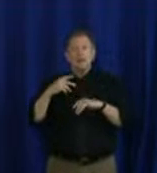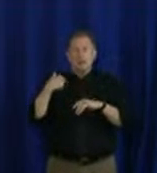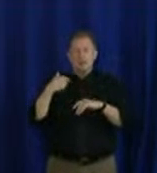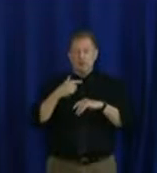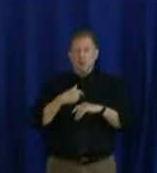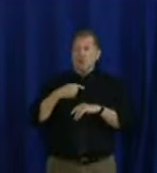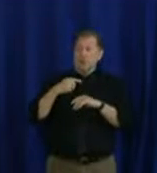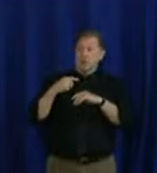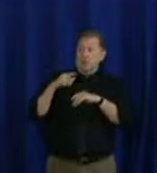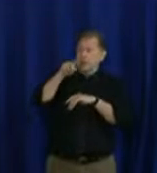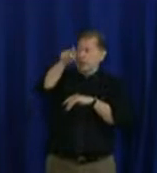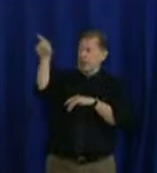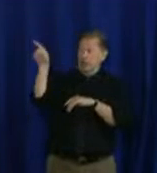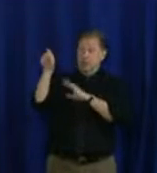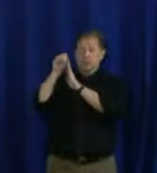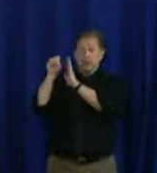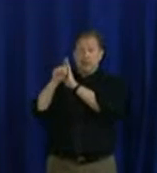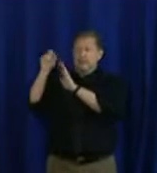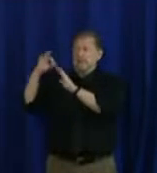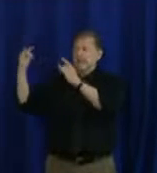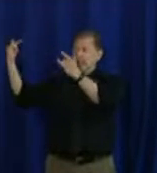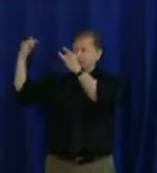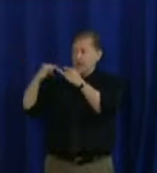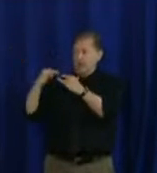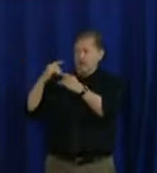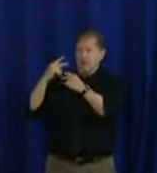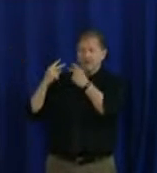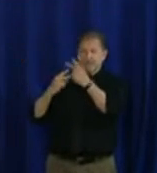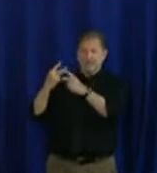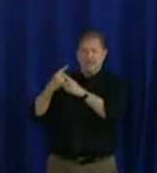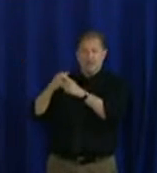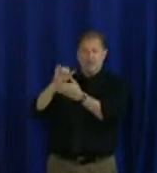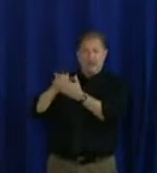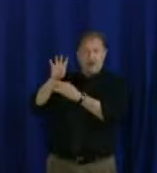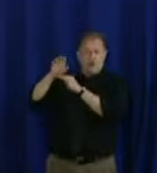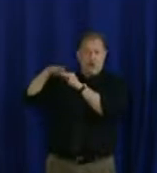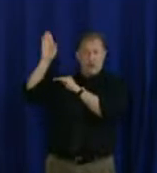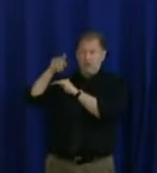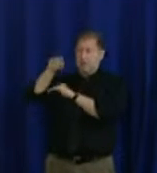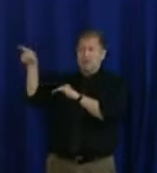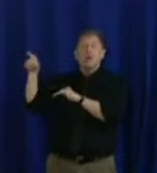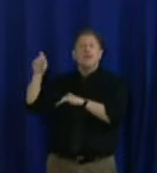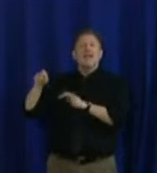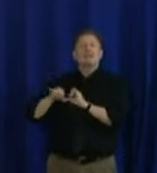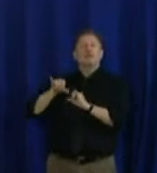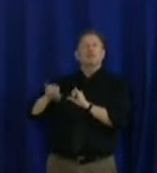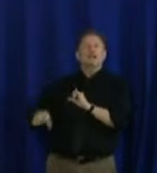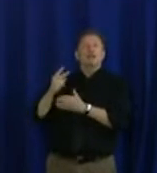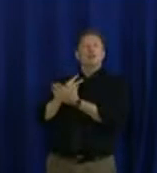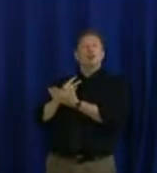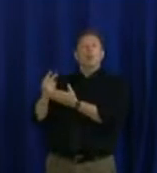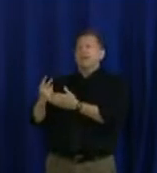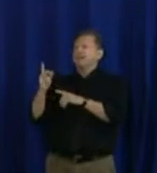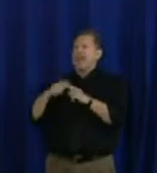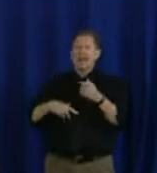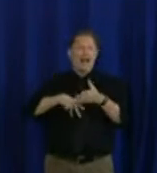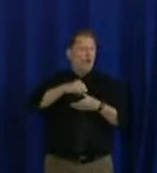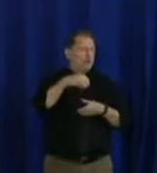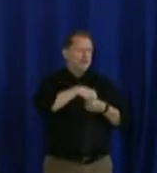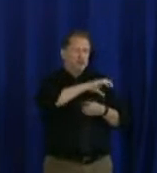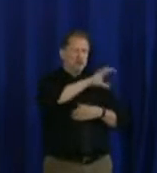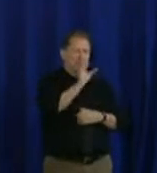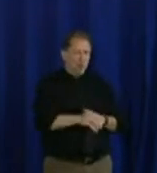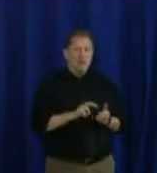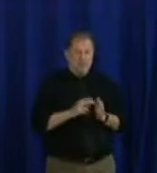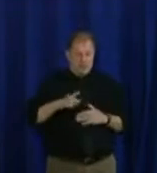visitors. It's the equivalent of needing to go back to a phase 3, really pulling back on major